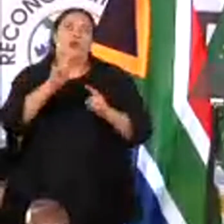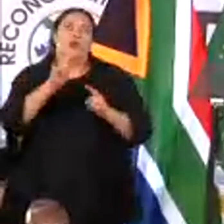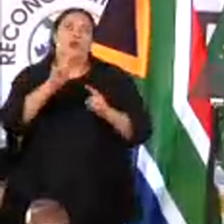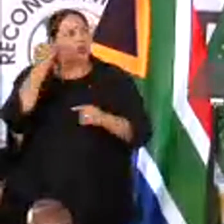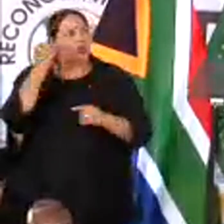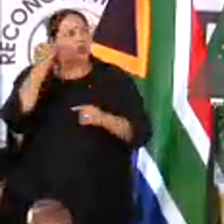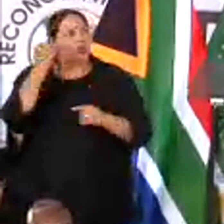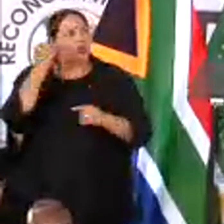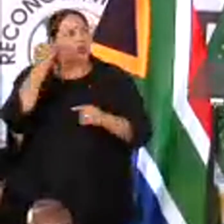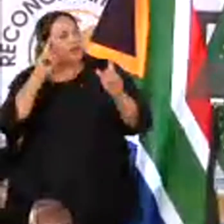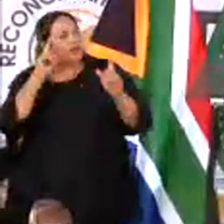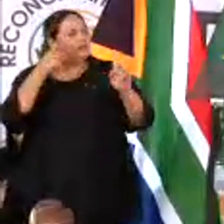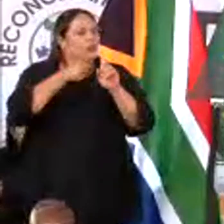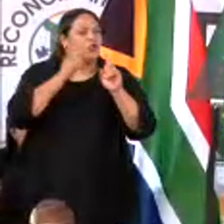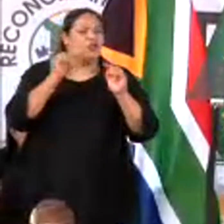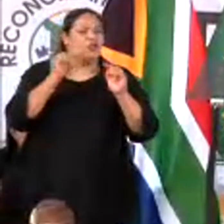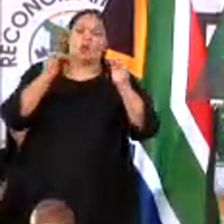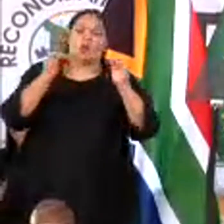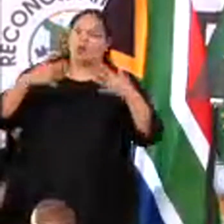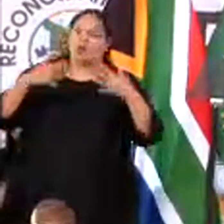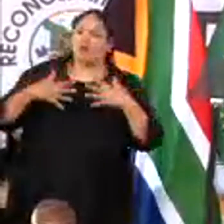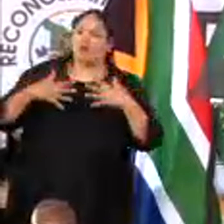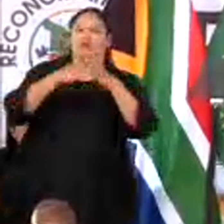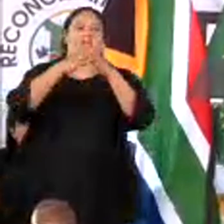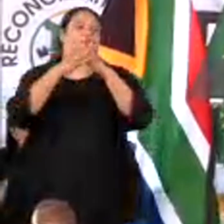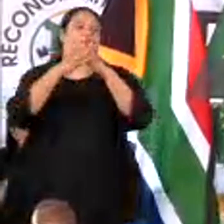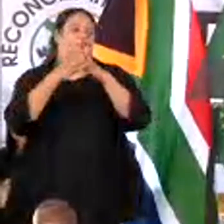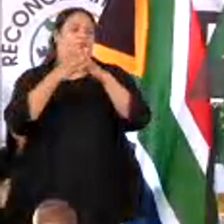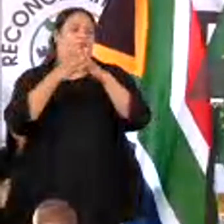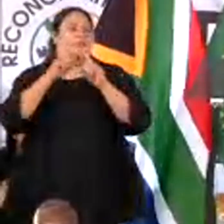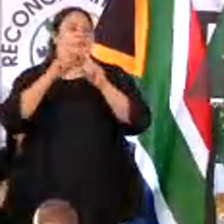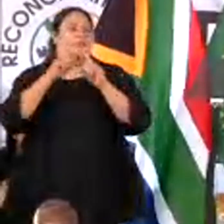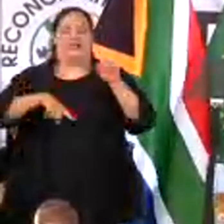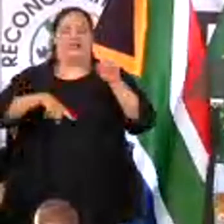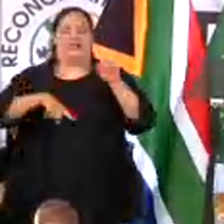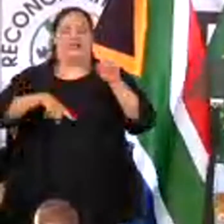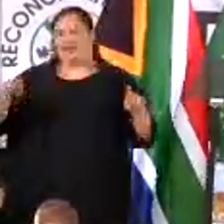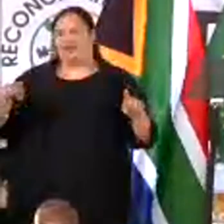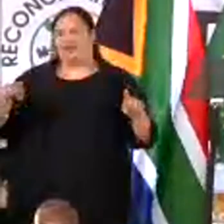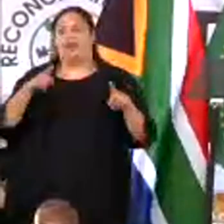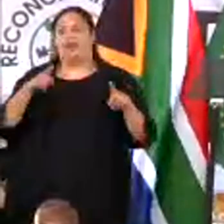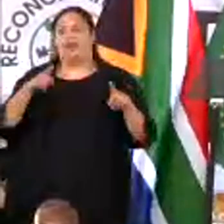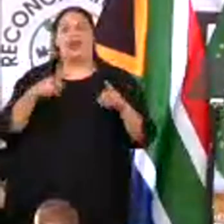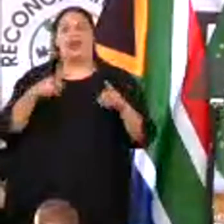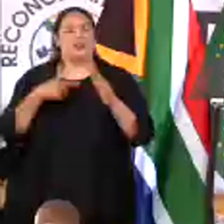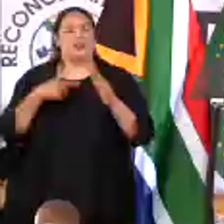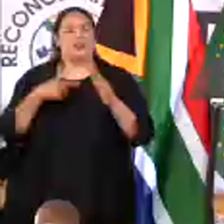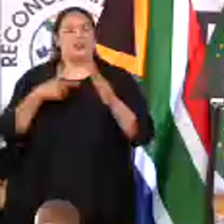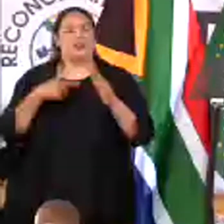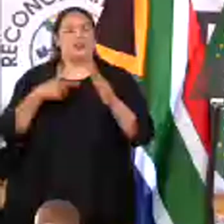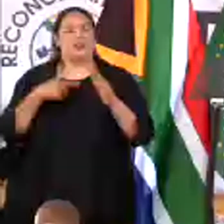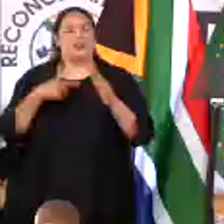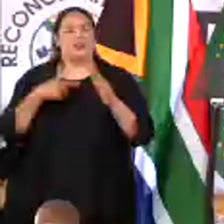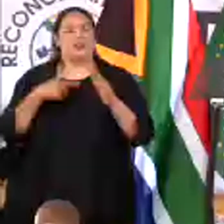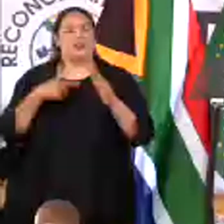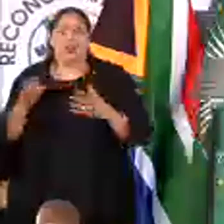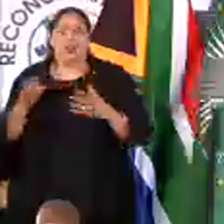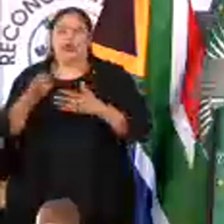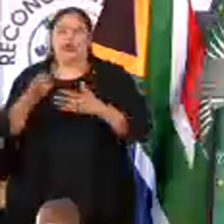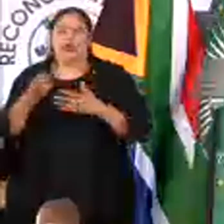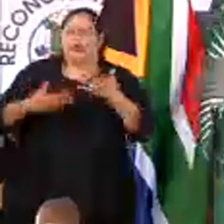initiatives that are aimed at promoting unity and diversity have been pursued through a number